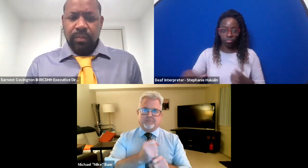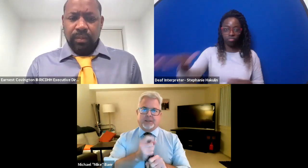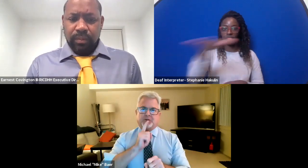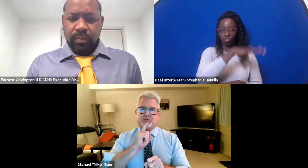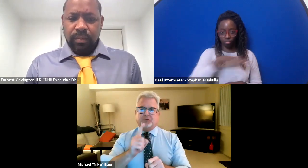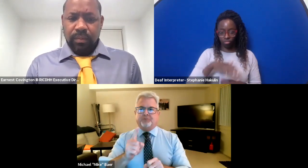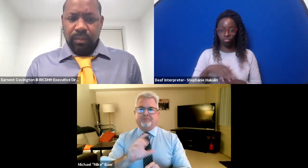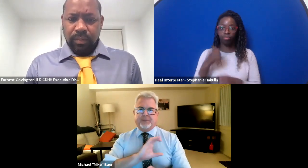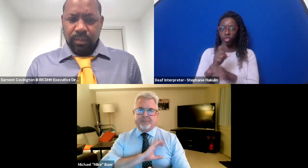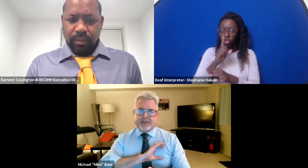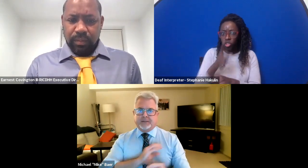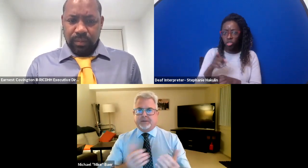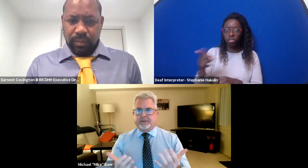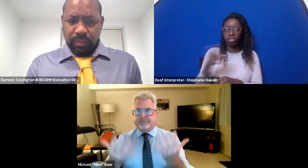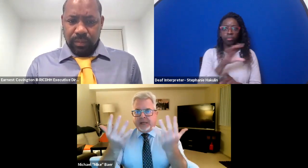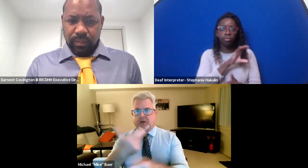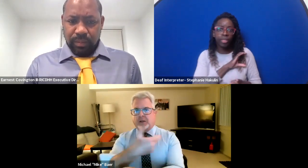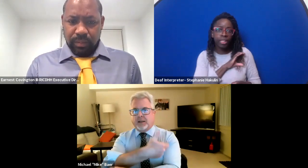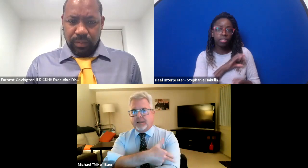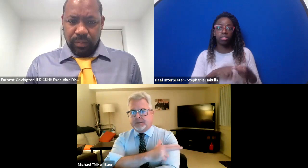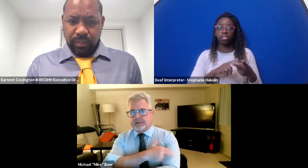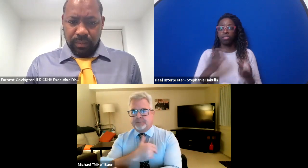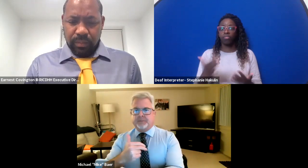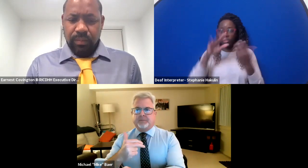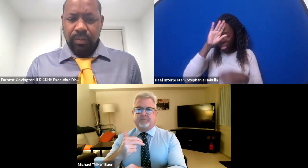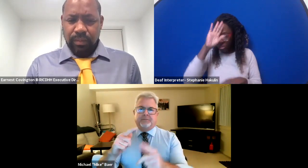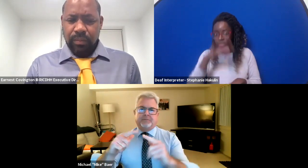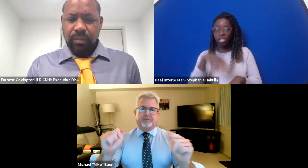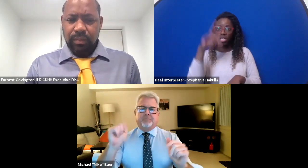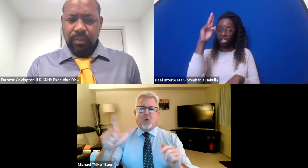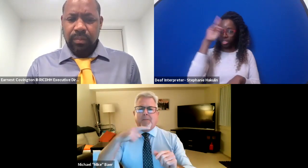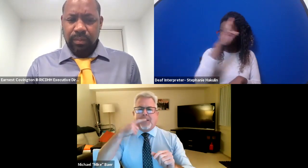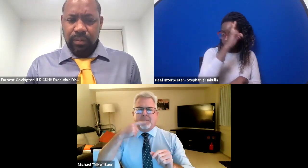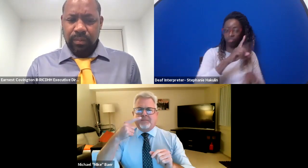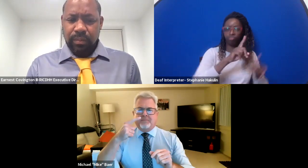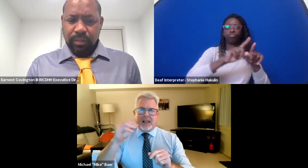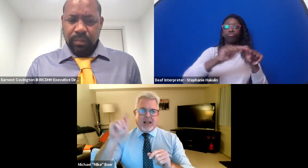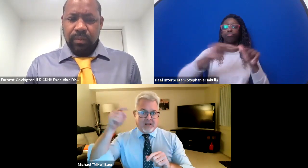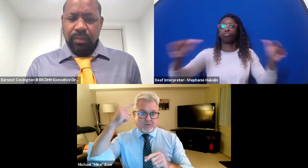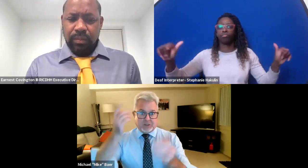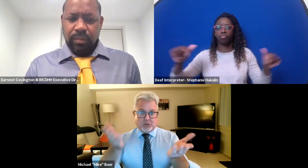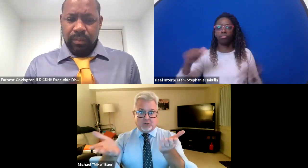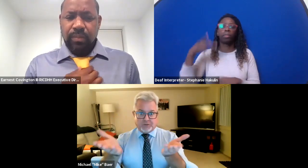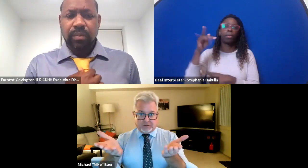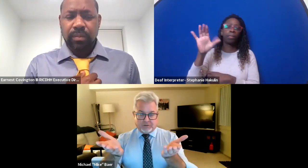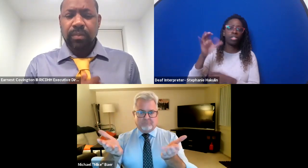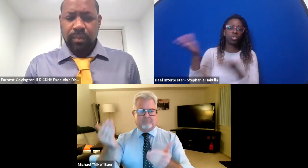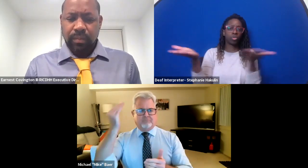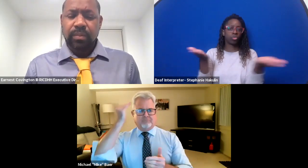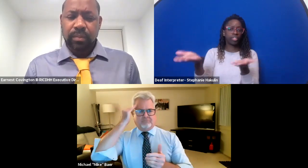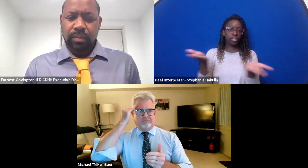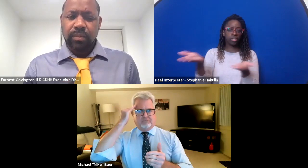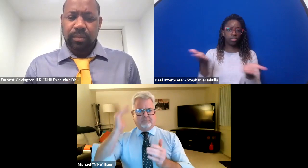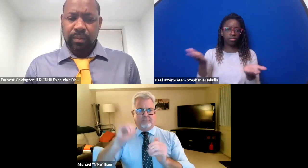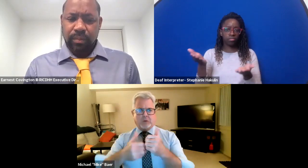Island, public agencies, to make sure that the police, the fire station, the different hospitals, all public entities,